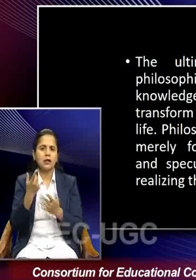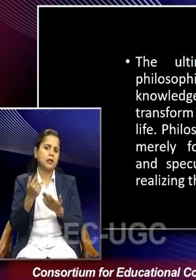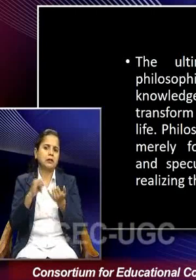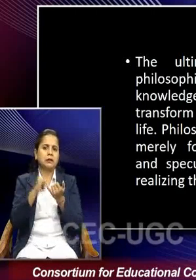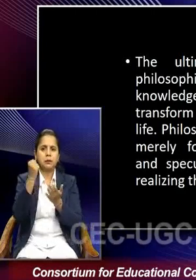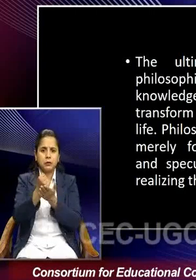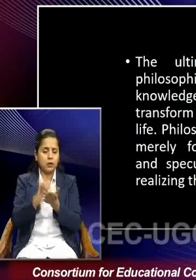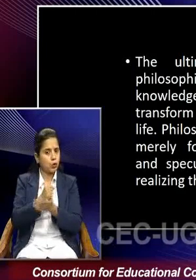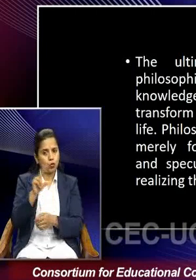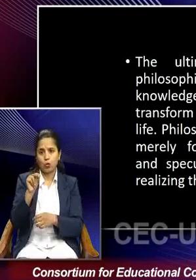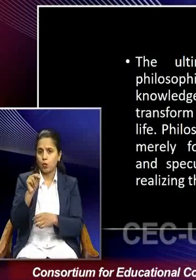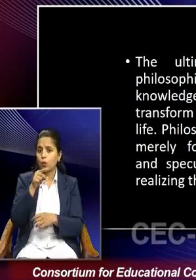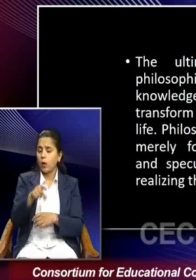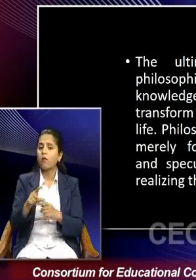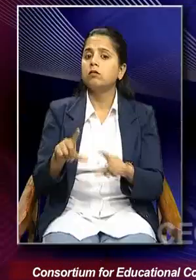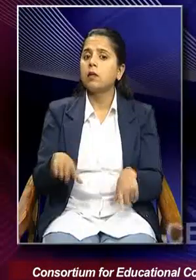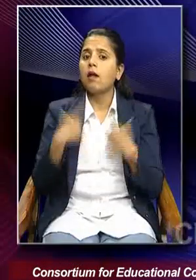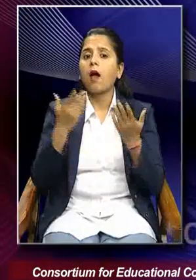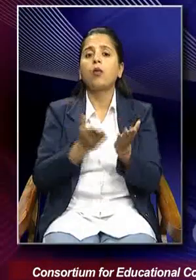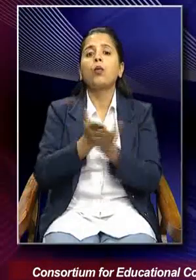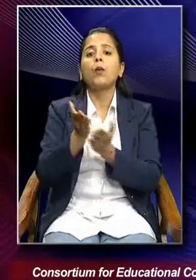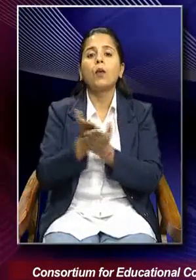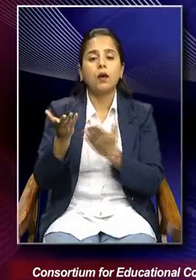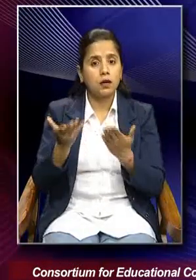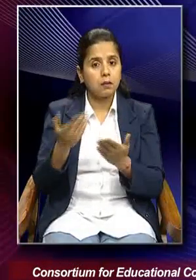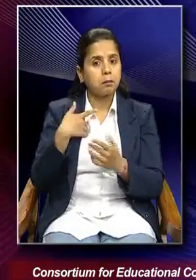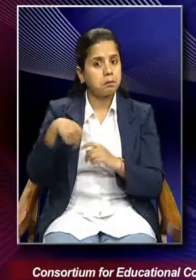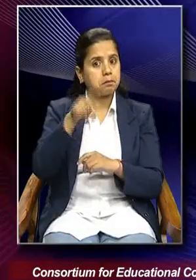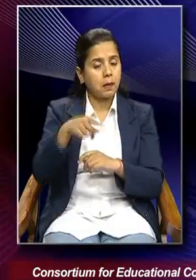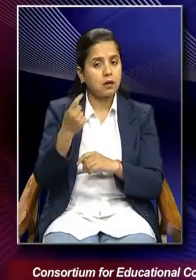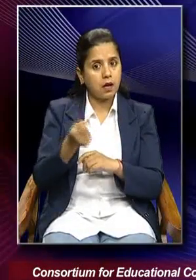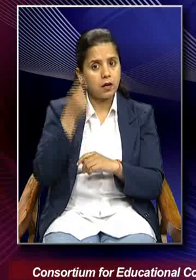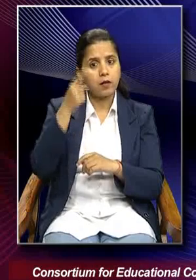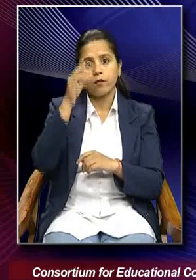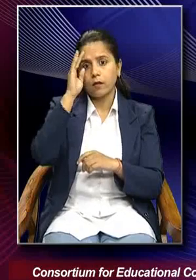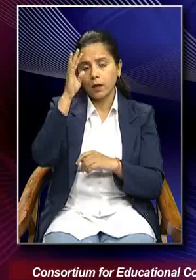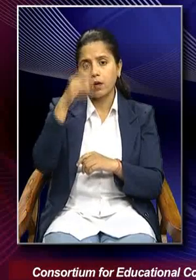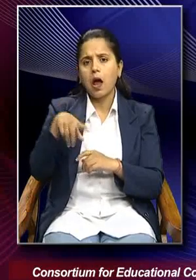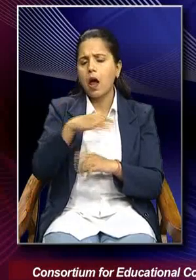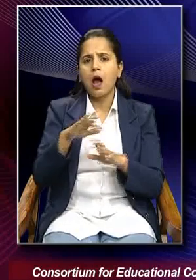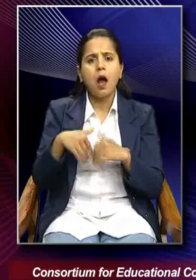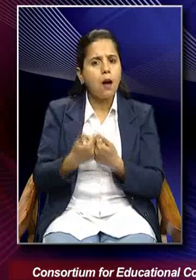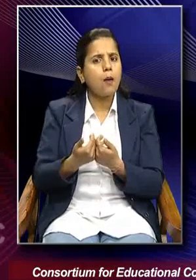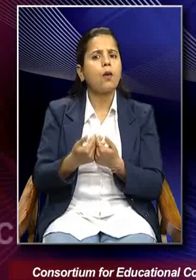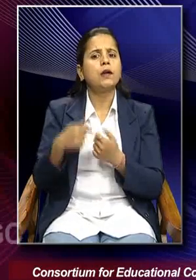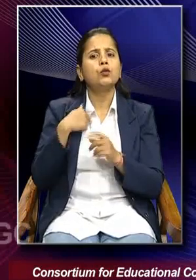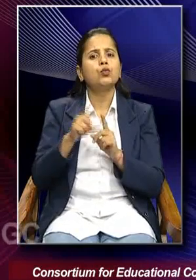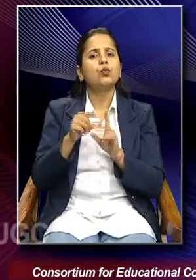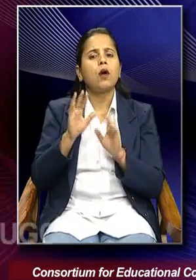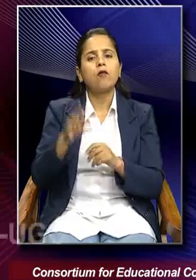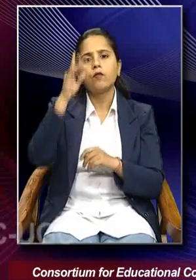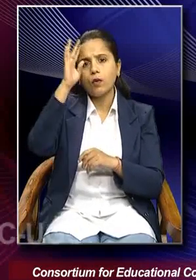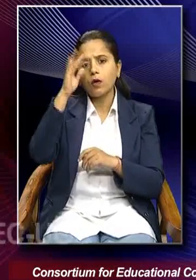In fact, it is a way of life. We need to understand philosophy in how we are doing